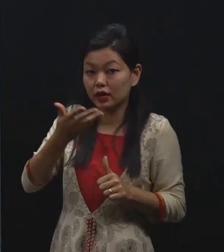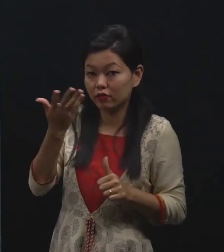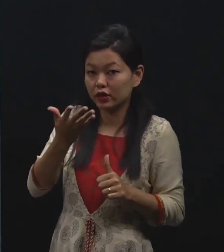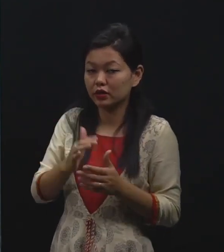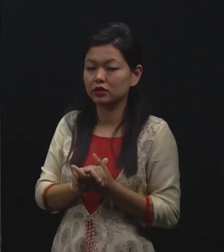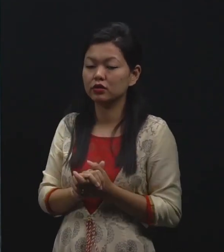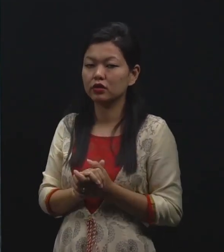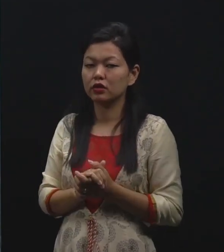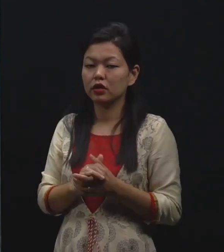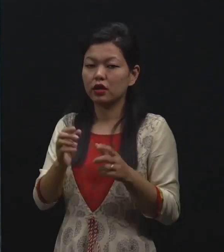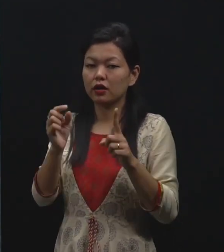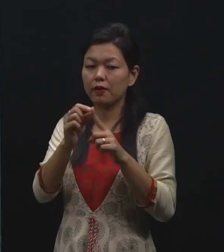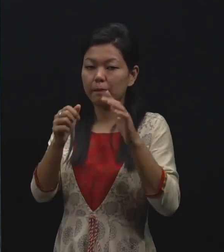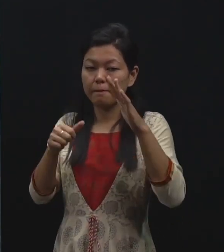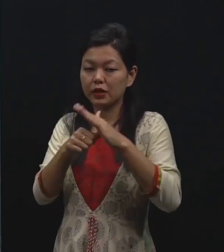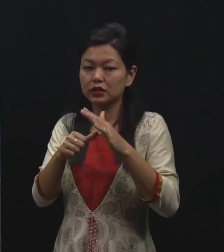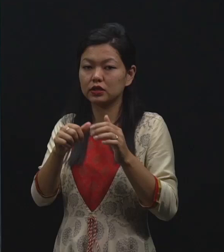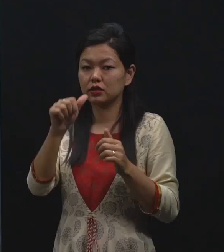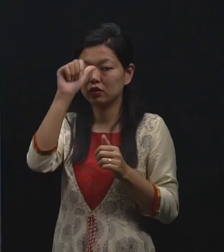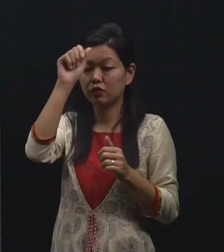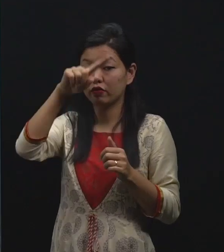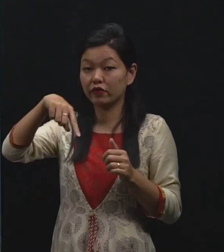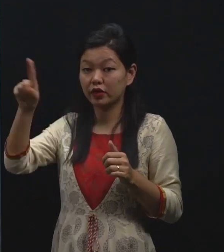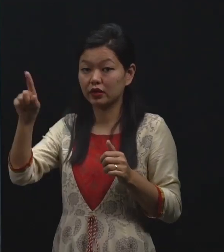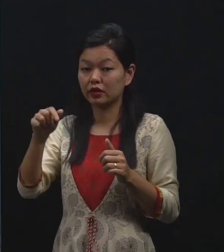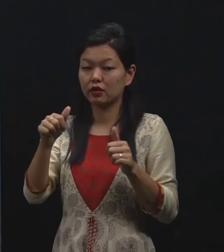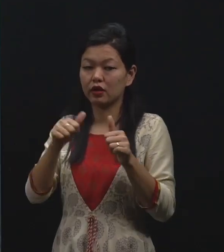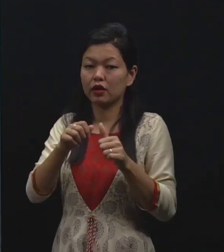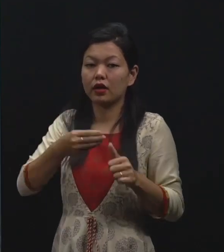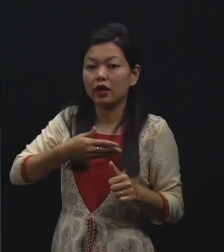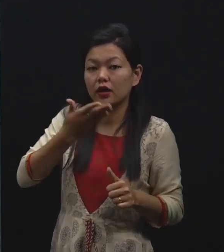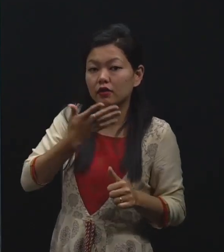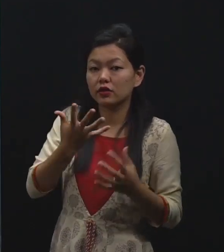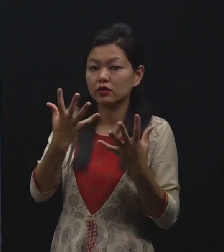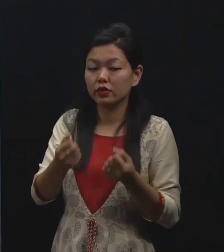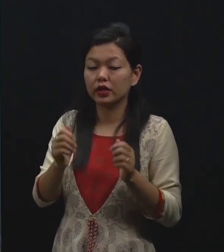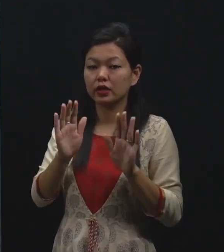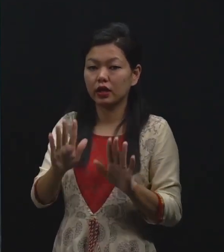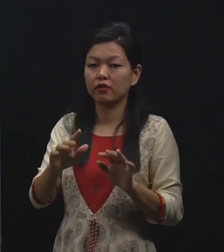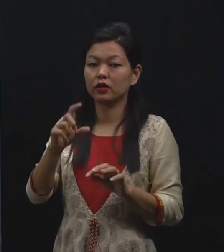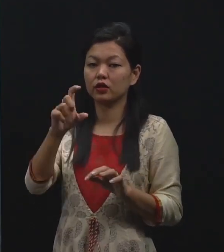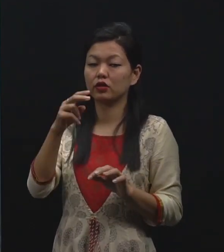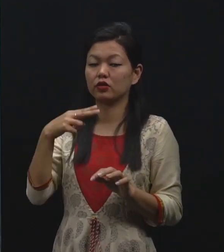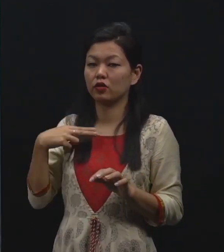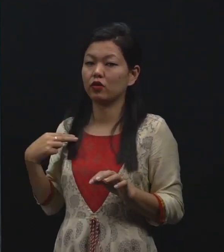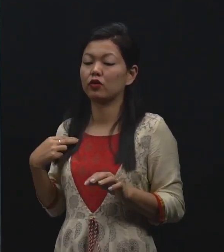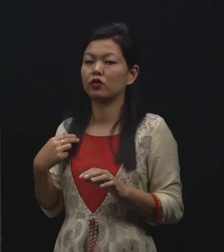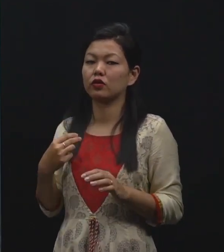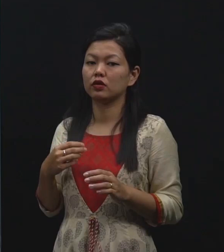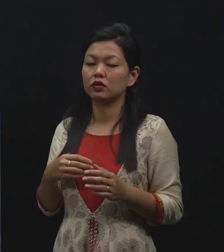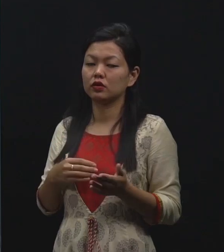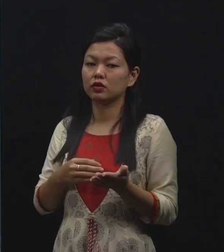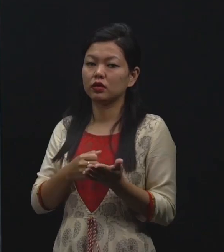any suggestions that is required by the president, then it is the court who used to come forward and give suggestions and advices to